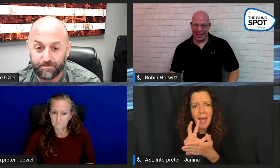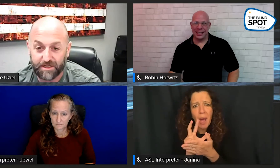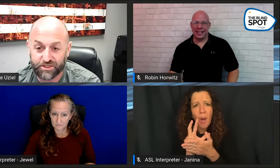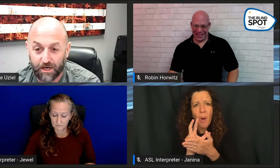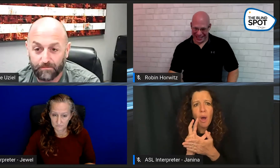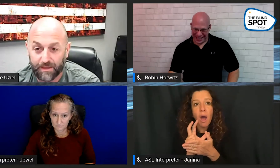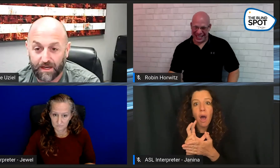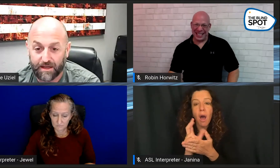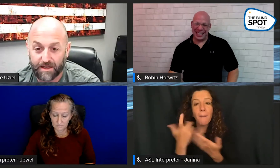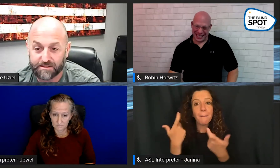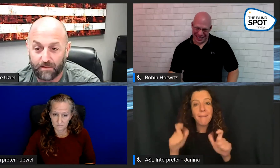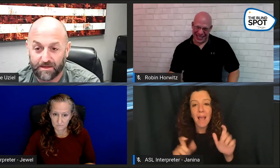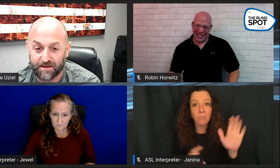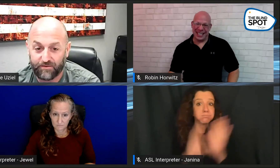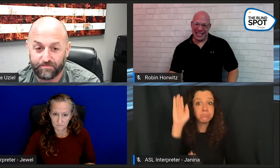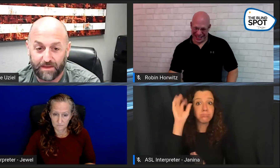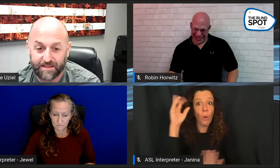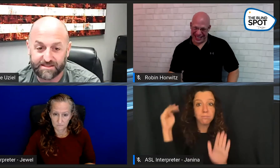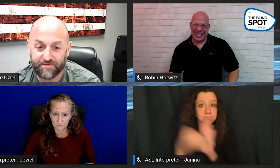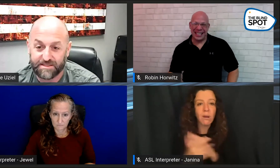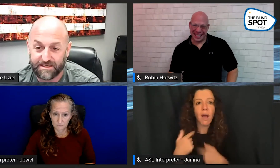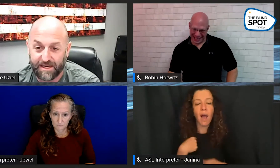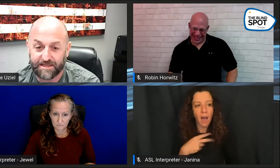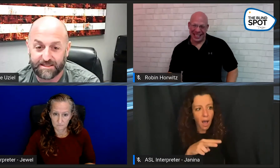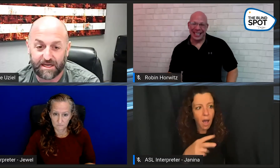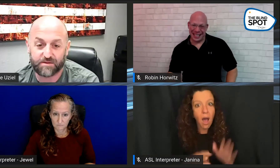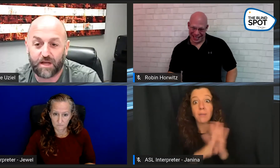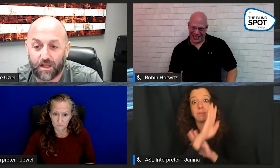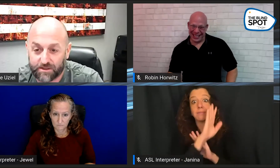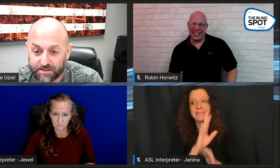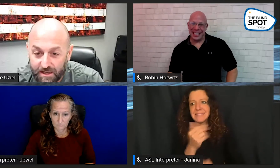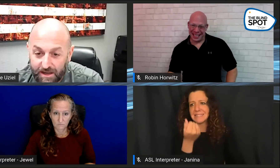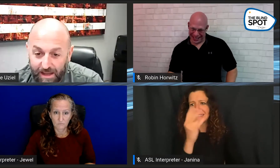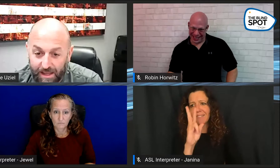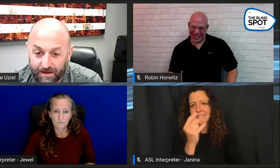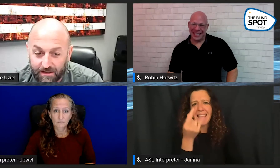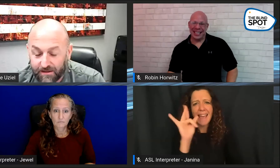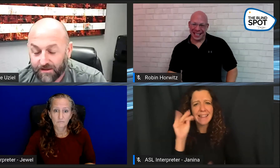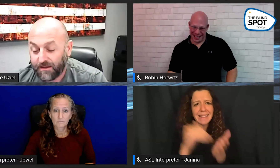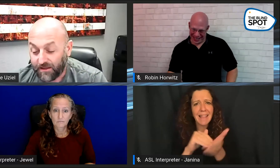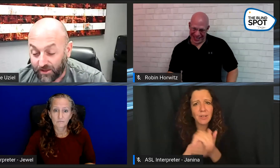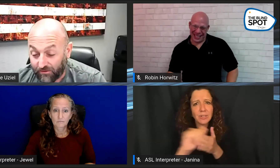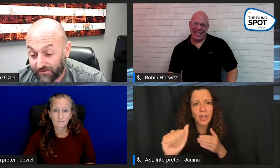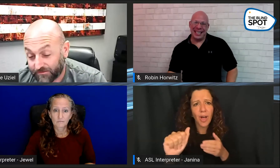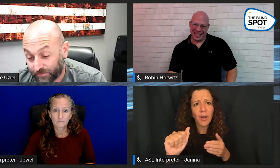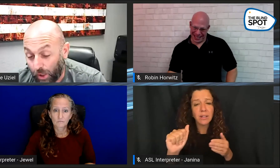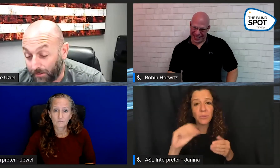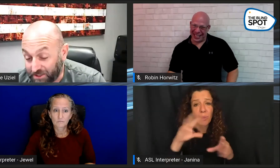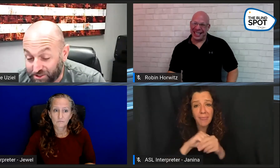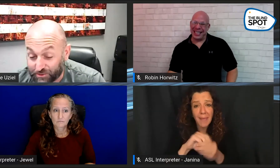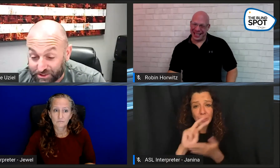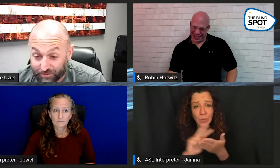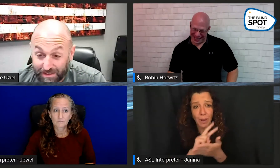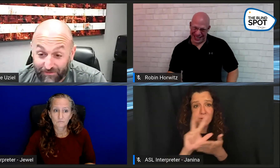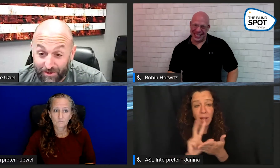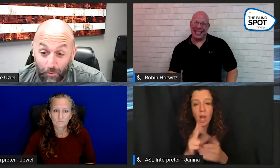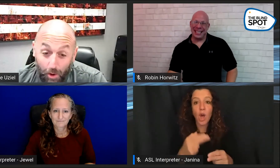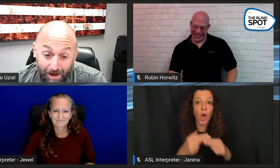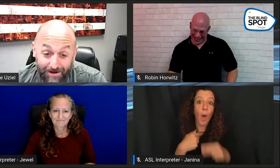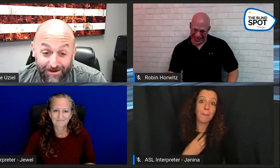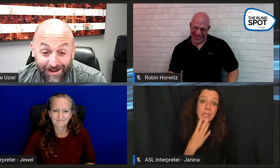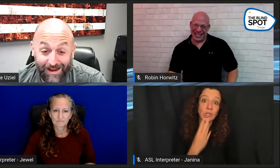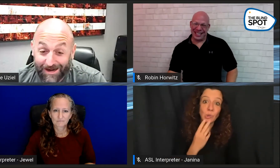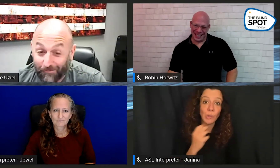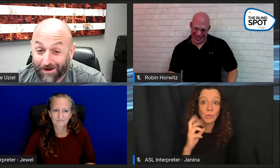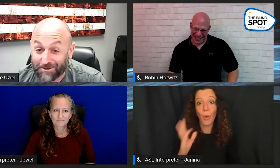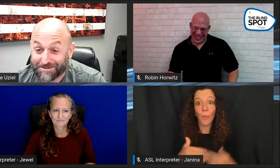was such a big jump that I saw myself making $17,000, $18,000. And, call me Jewish or whatever you